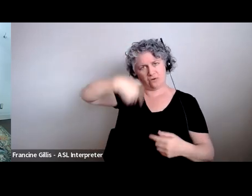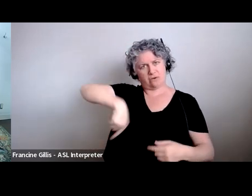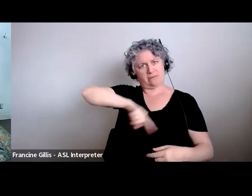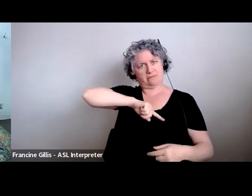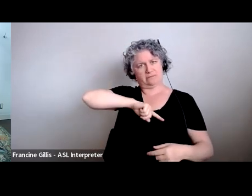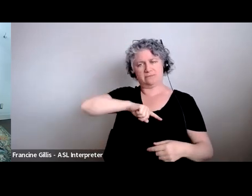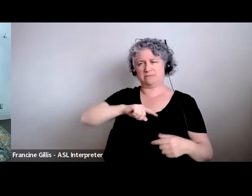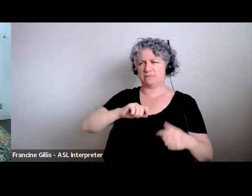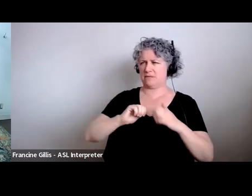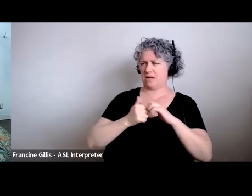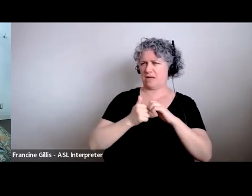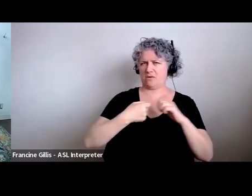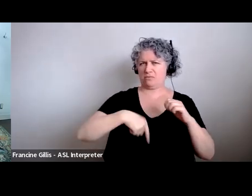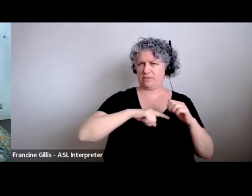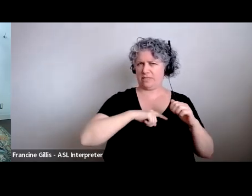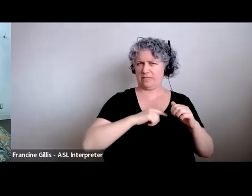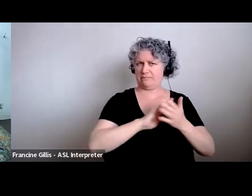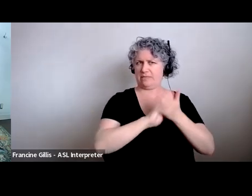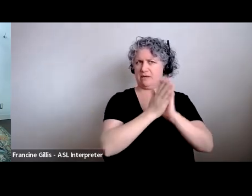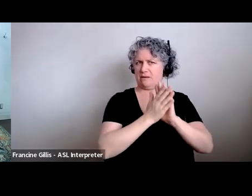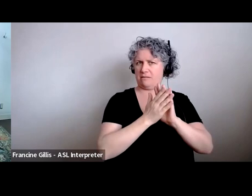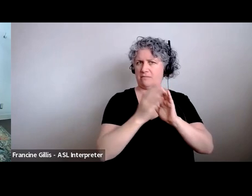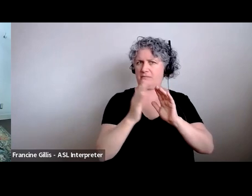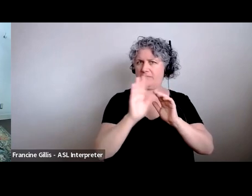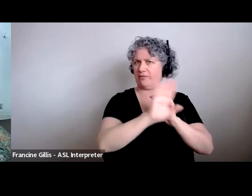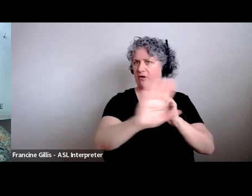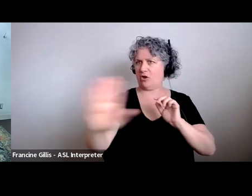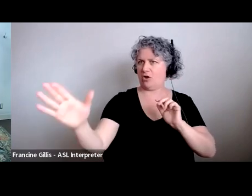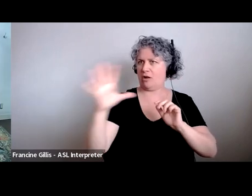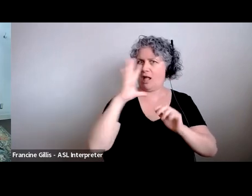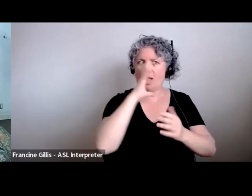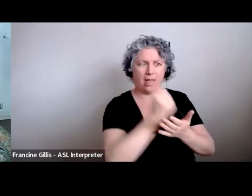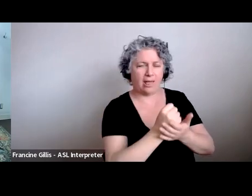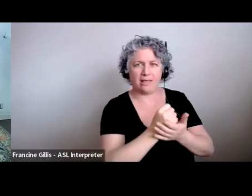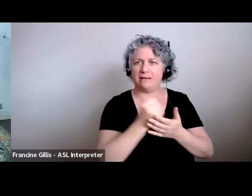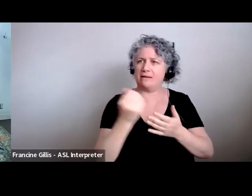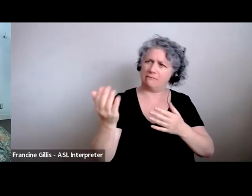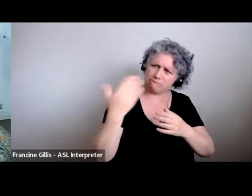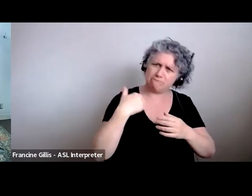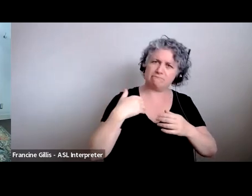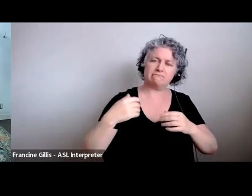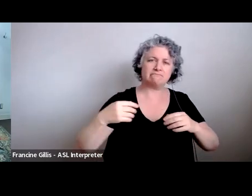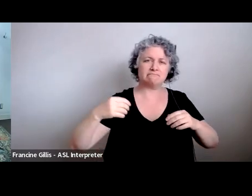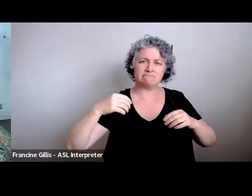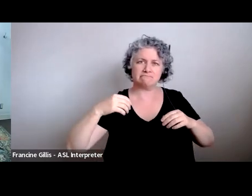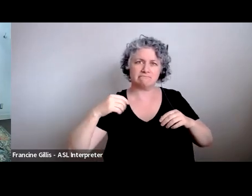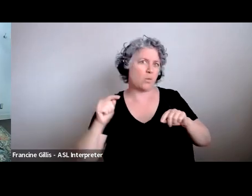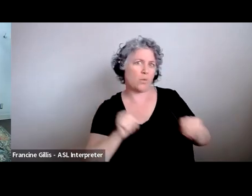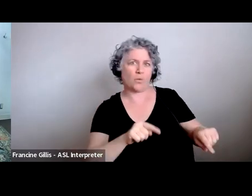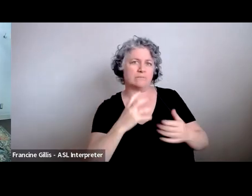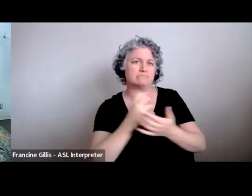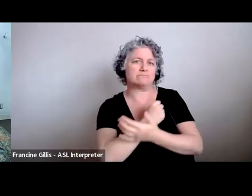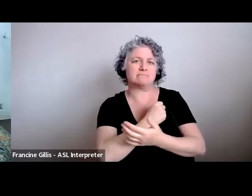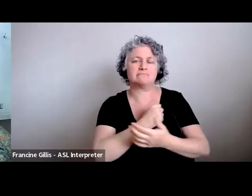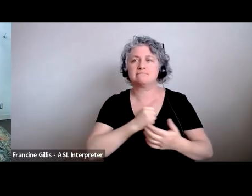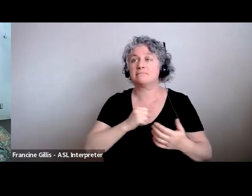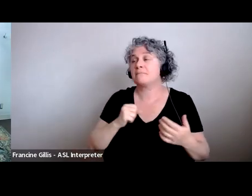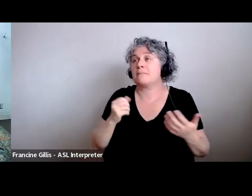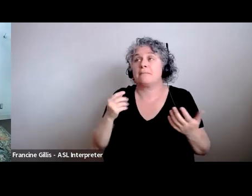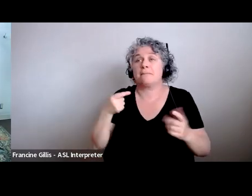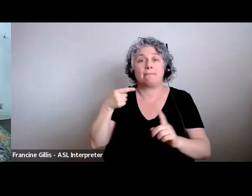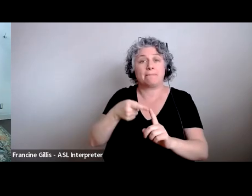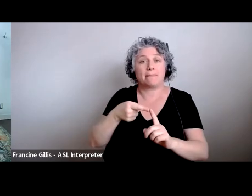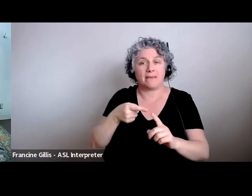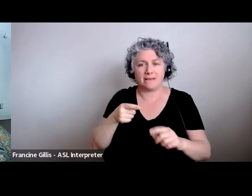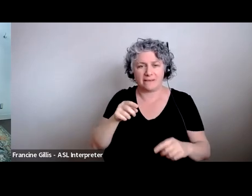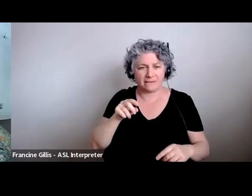make ourselves a thing that people really, really want to come to? And again, it's about all of the things. I mean, Laura, you